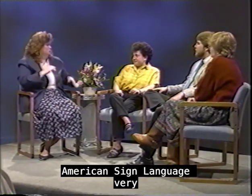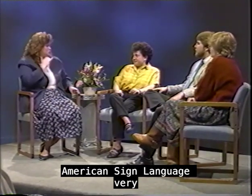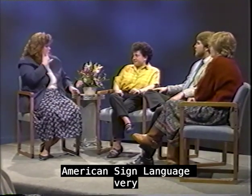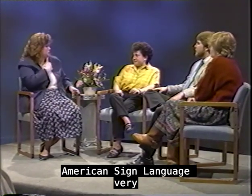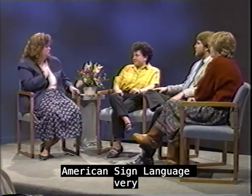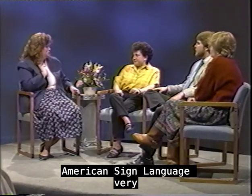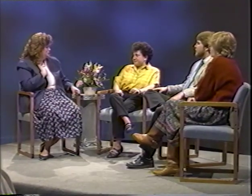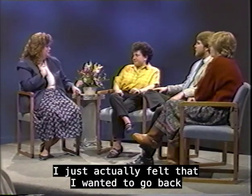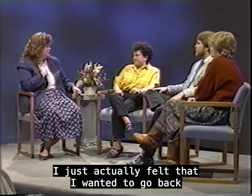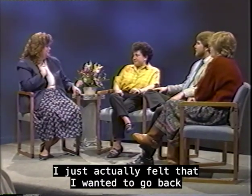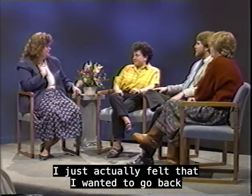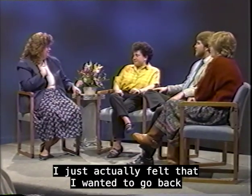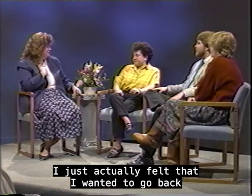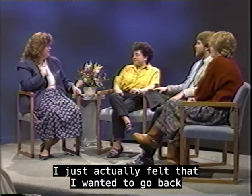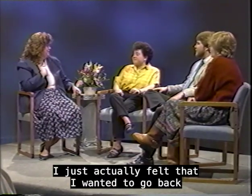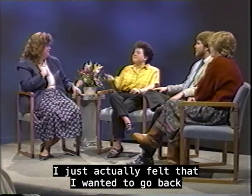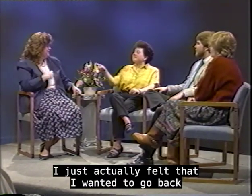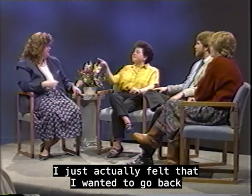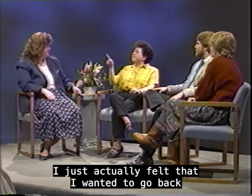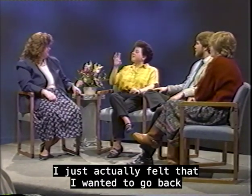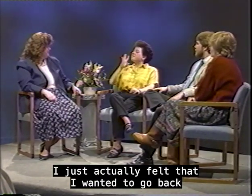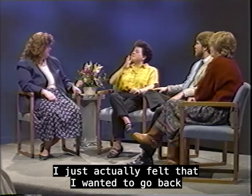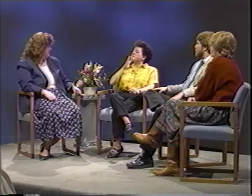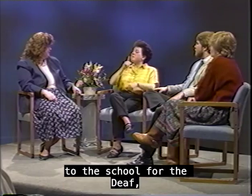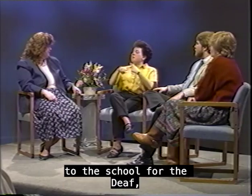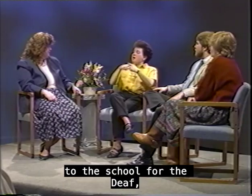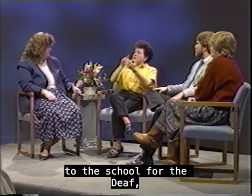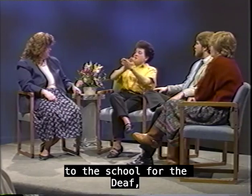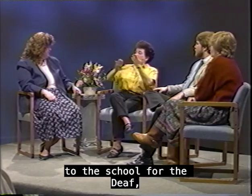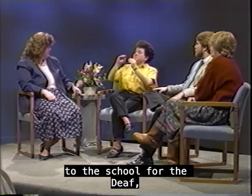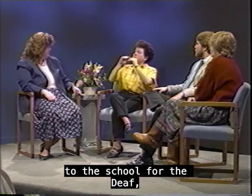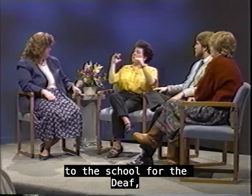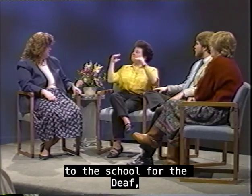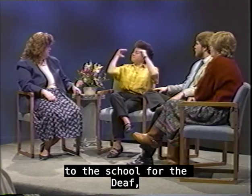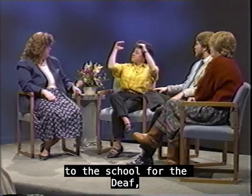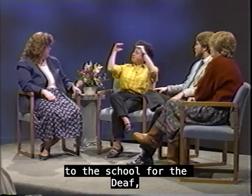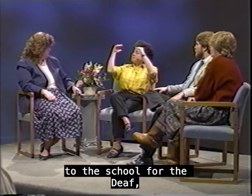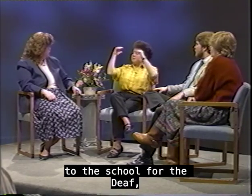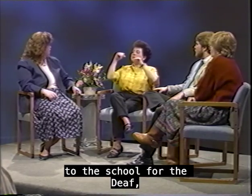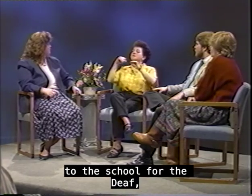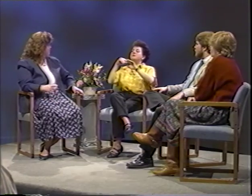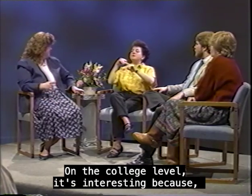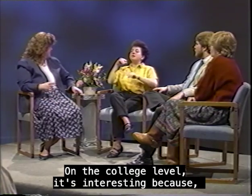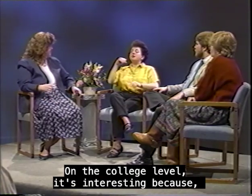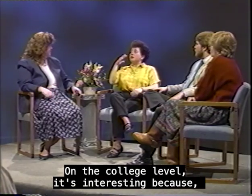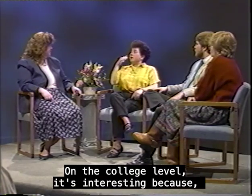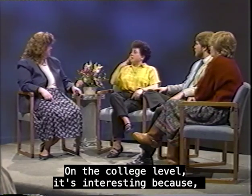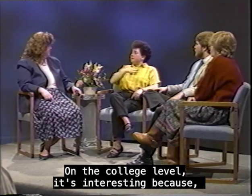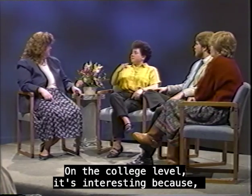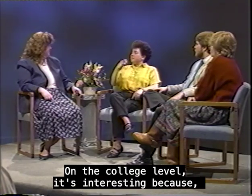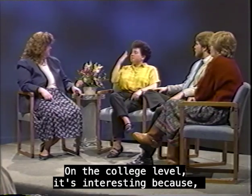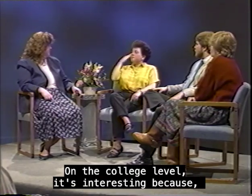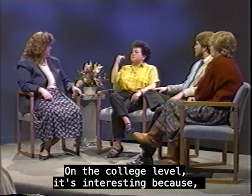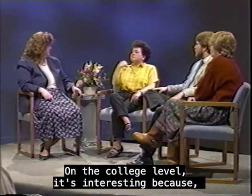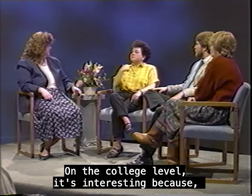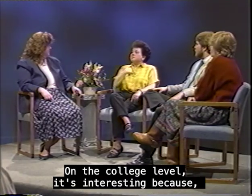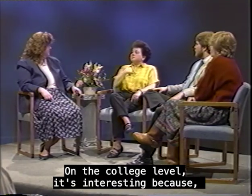very well. I just actually felt that I wanted to go back to the school for the deaf where it was so much better. On the college level, it's interesting